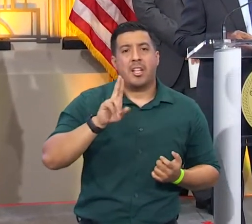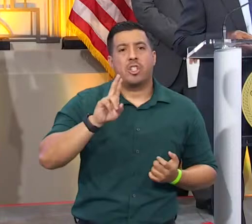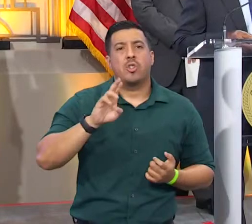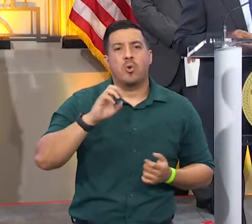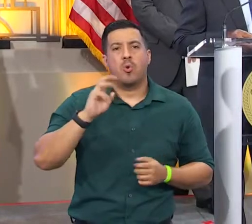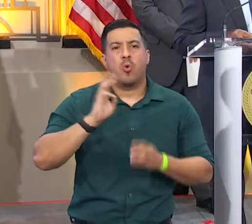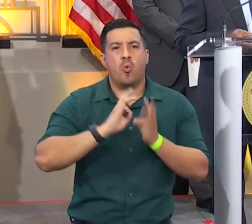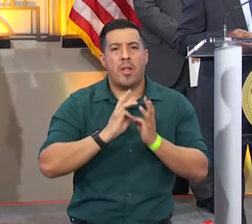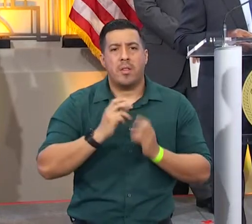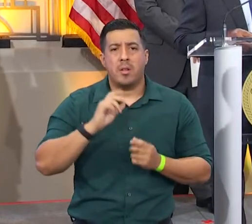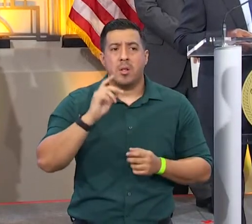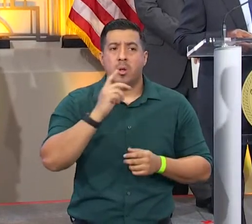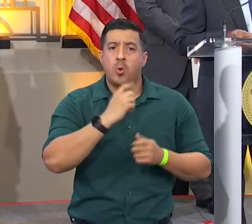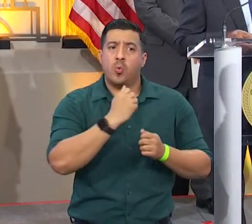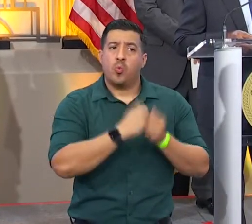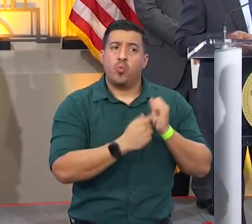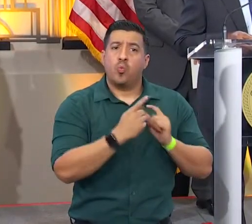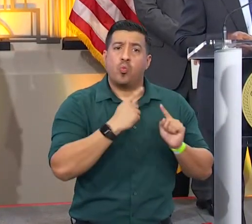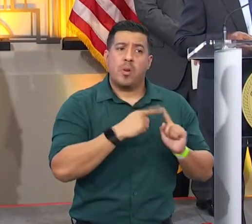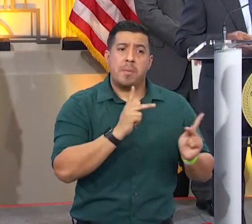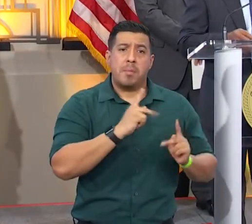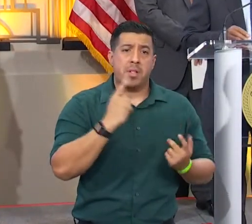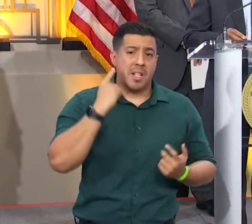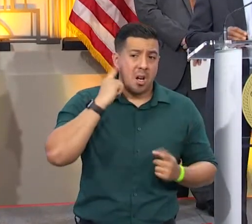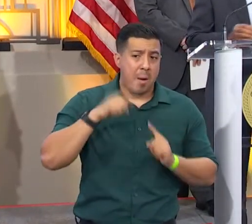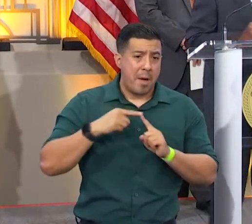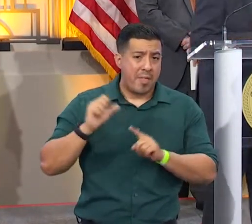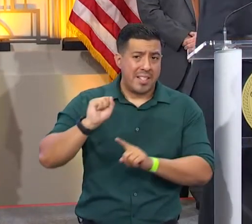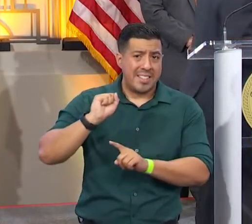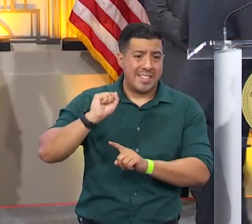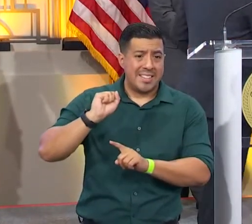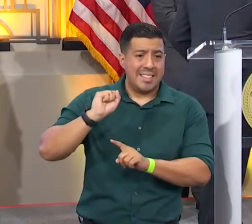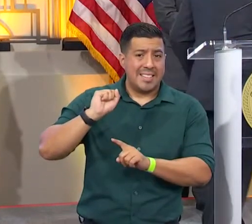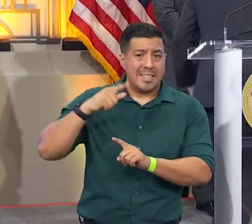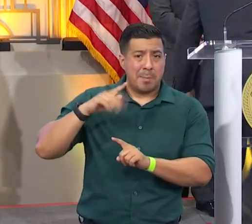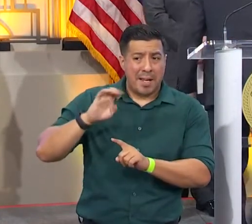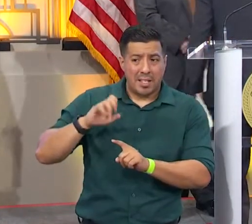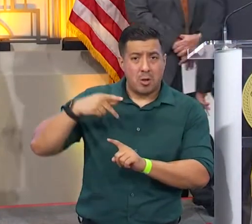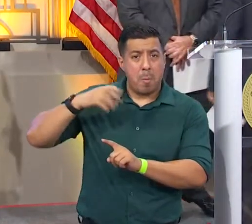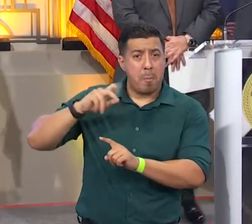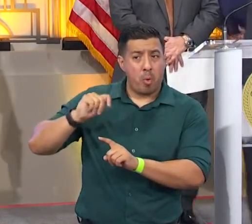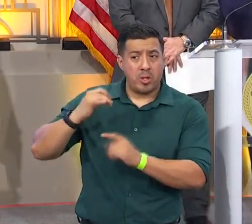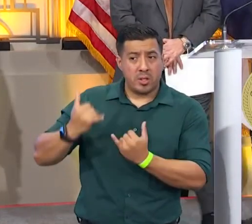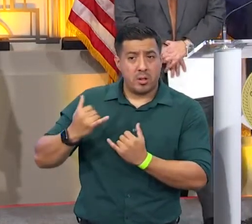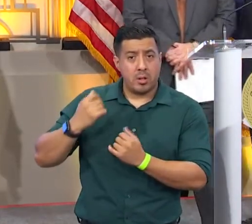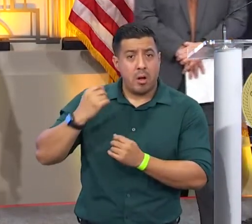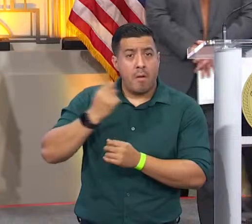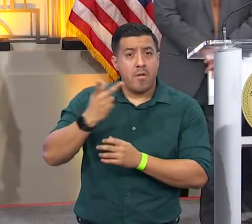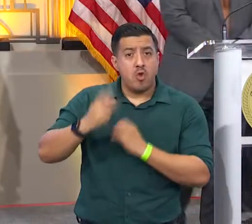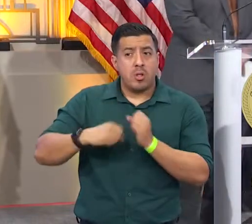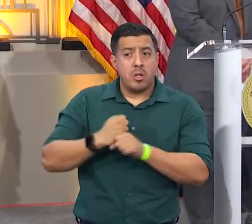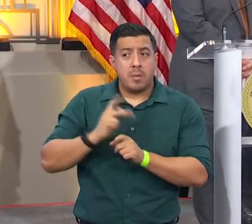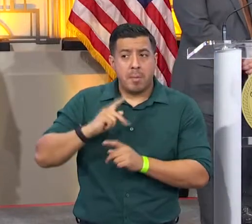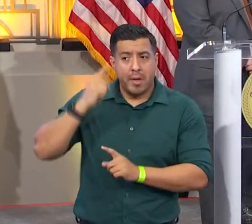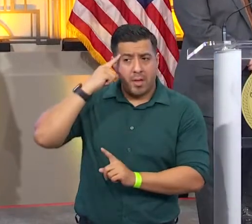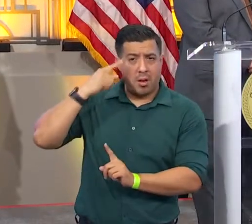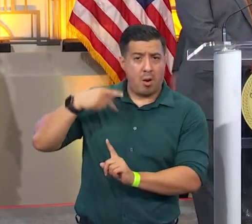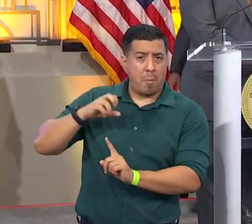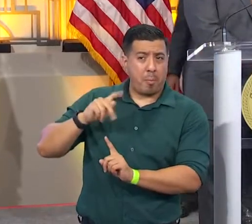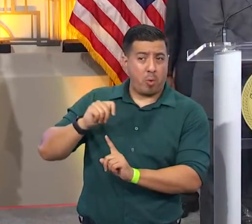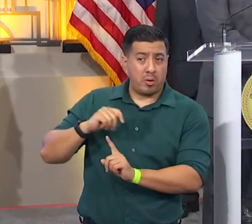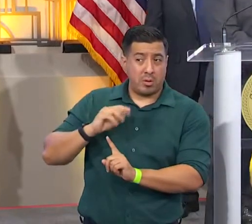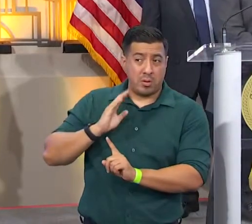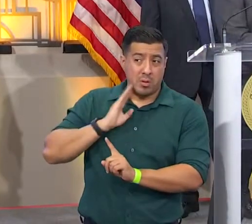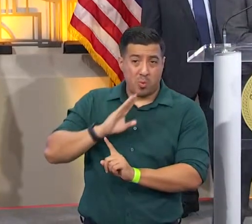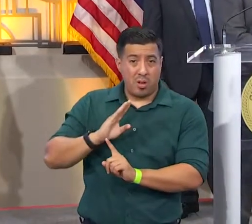folks hear about a spaceport in Houston, and this is a question for you, for Axiom, in the future, a couple of years from now, you know, people hear a spaceport. Is the hopes that there will